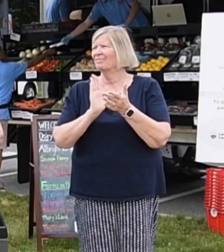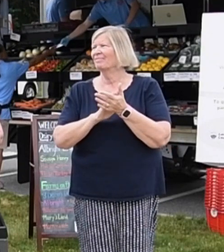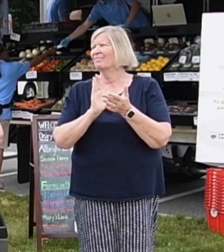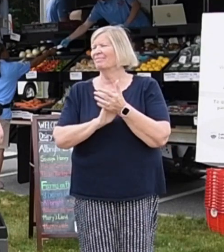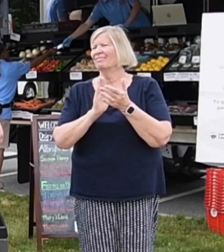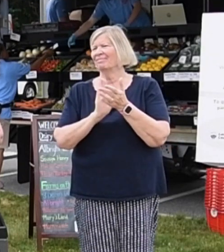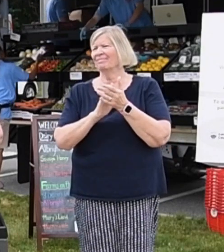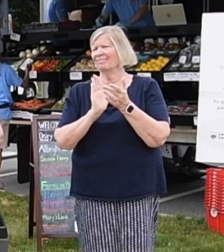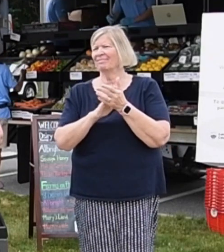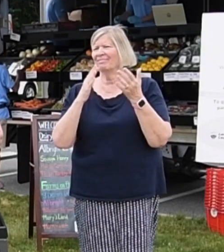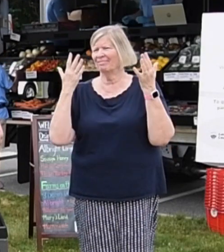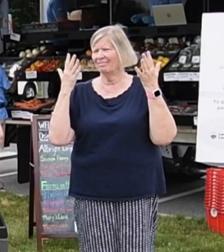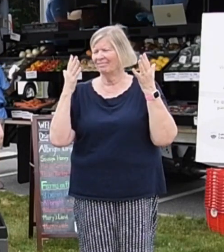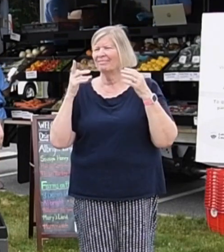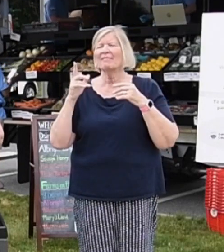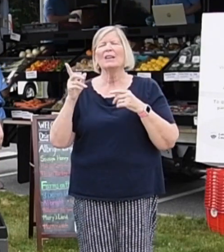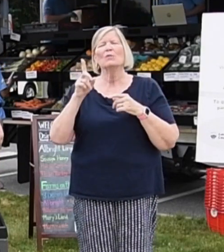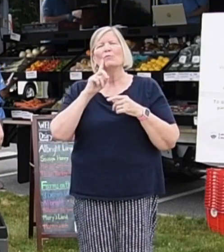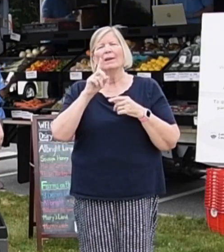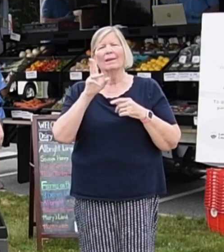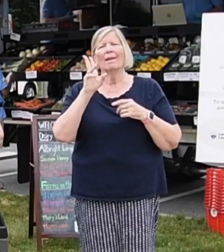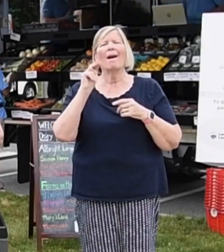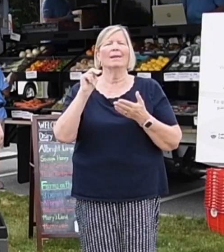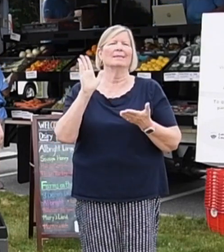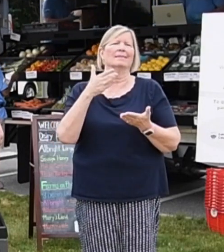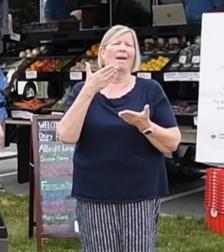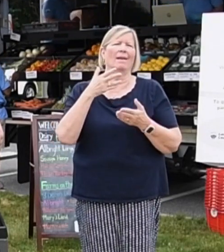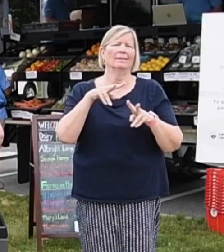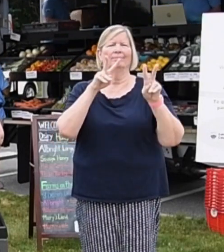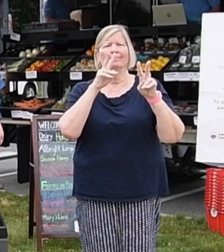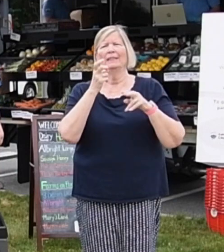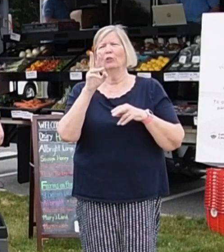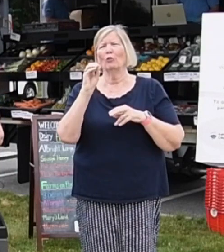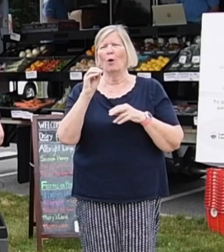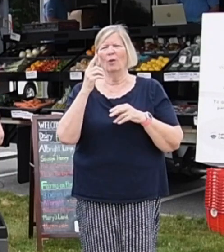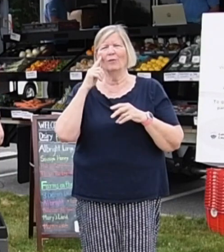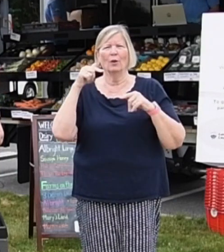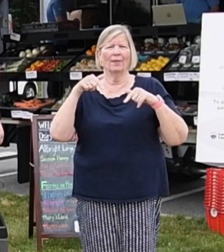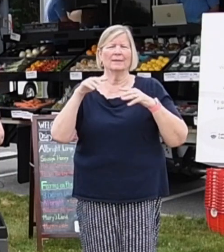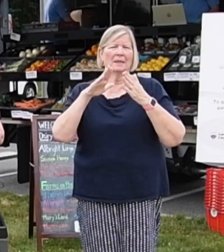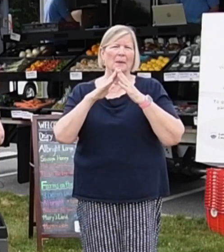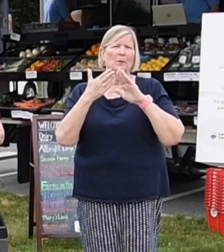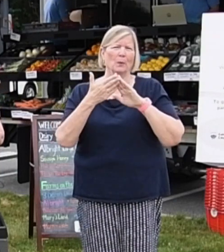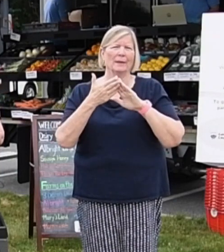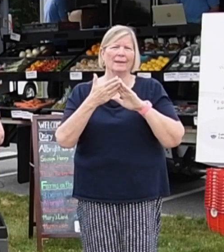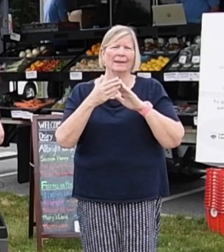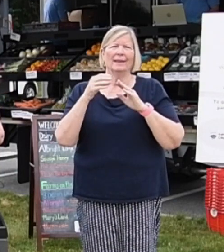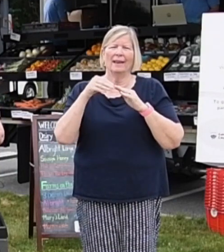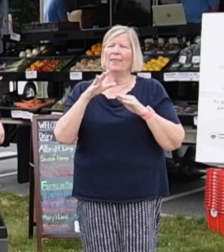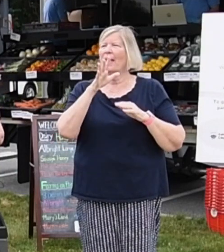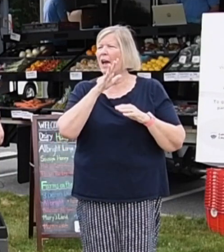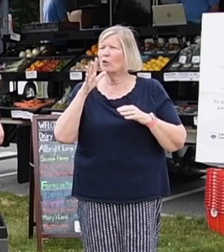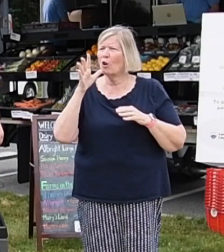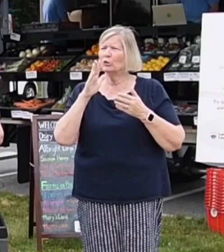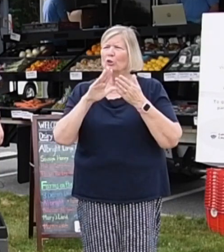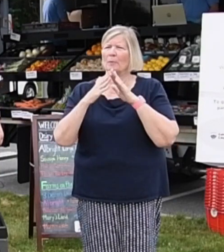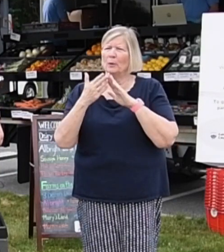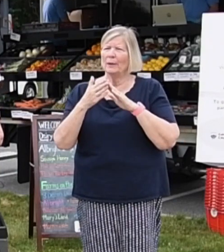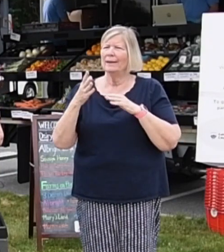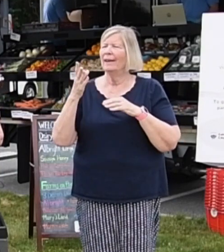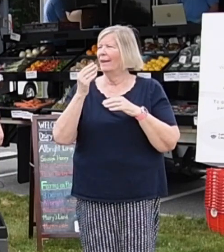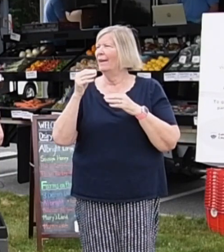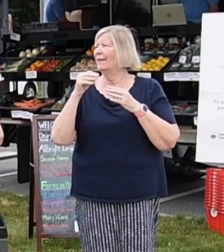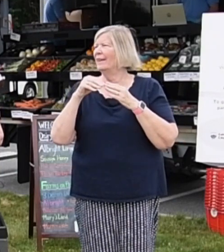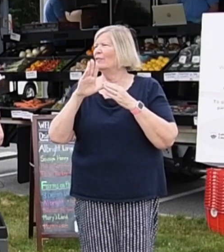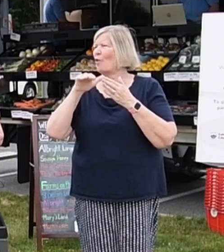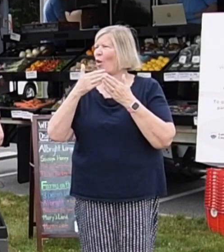He really is an unsung hero in this community, in the agricultural community, and in